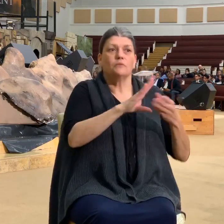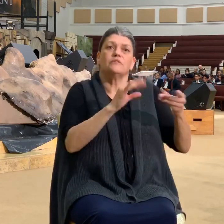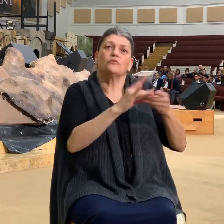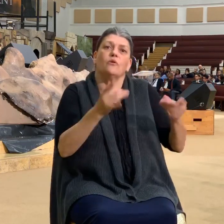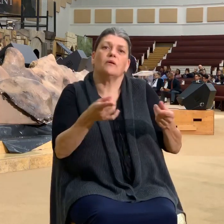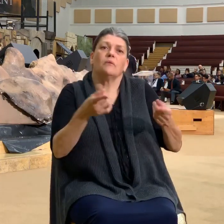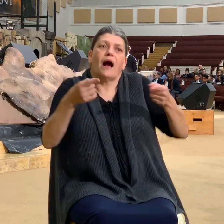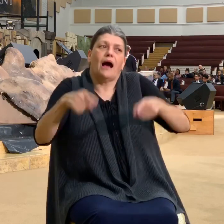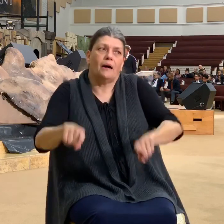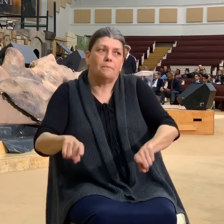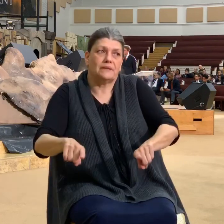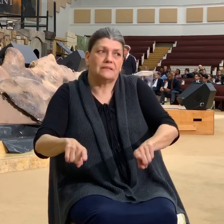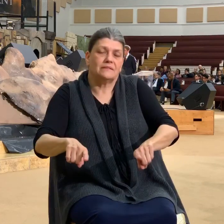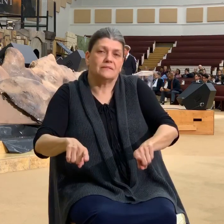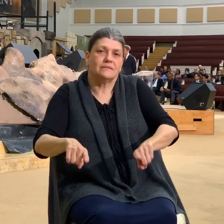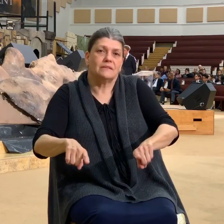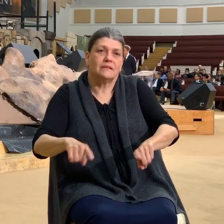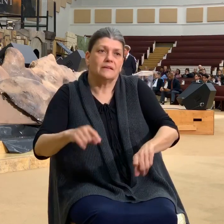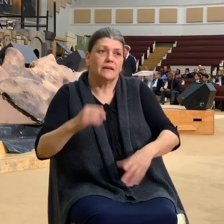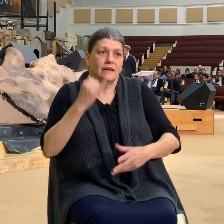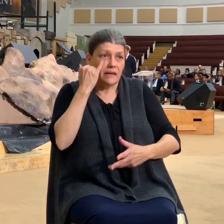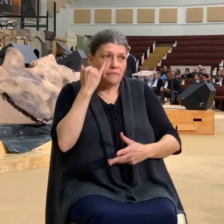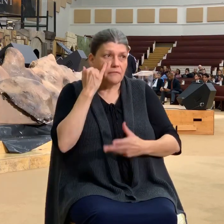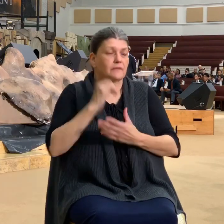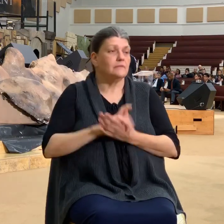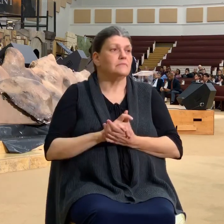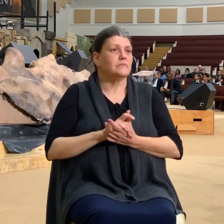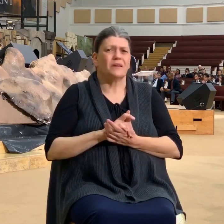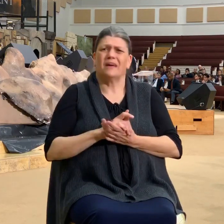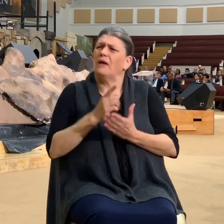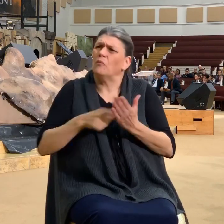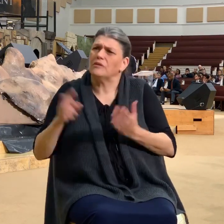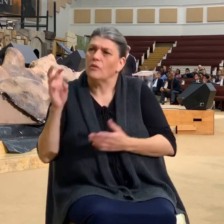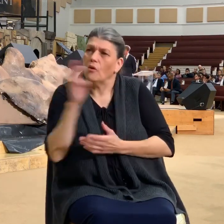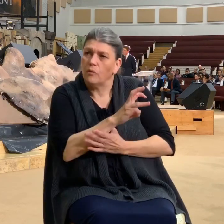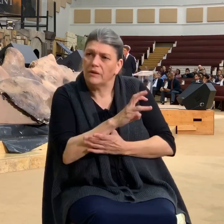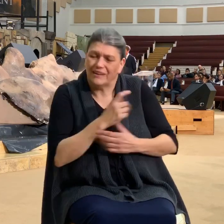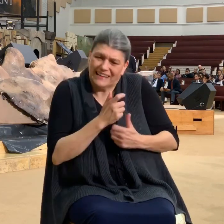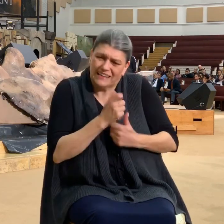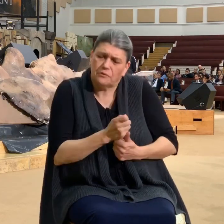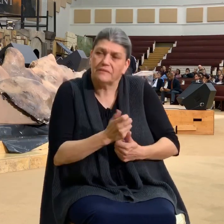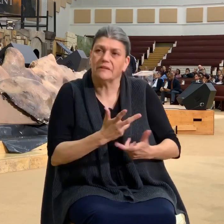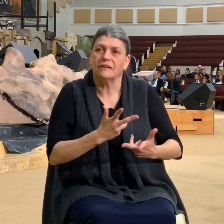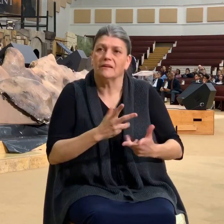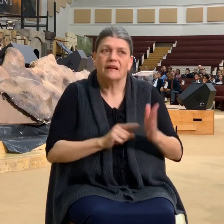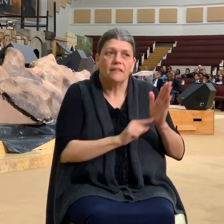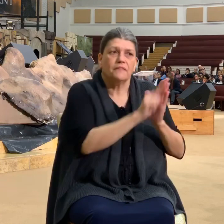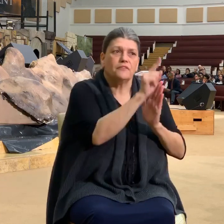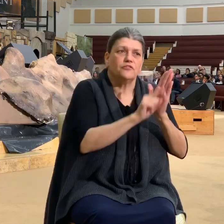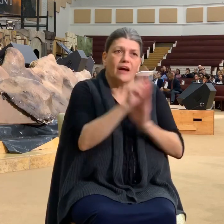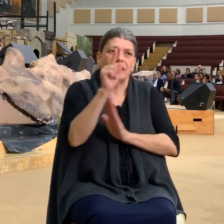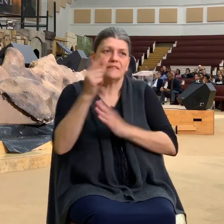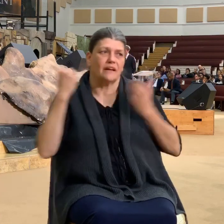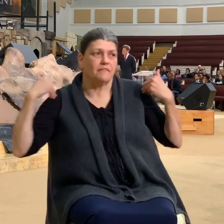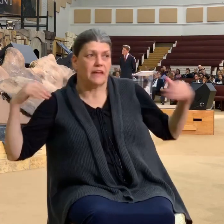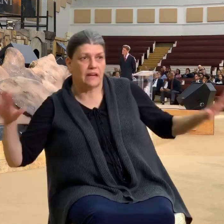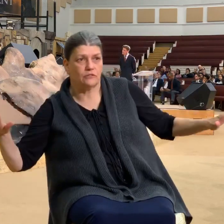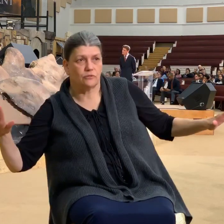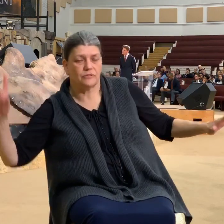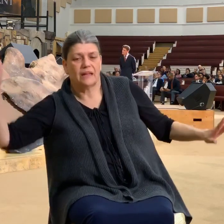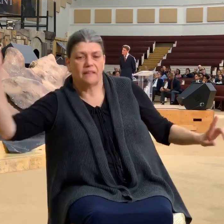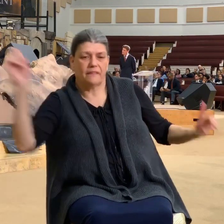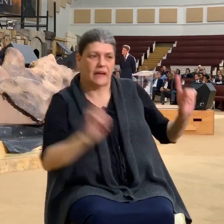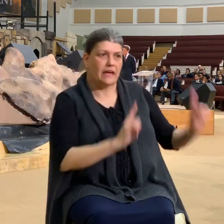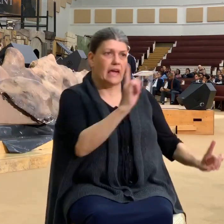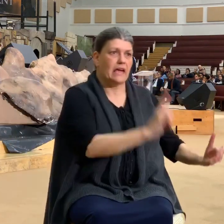it unpacks for you what happened. And what's weird, what's really interesting, is these giants that came down and went into the daughters of men,